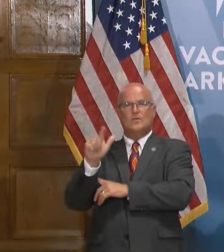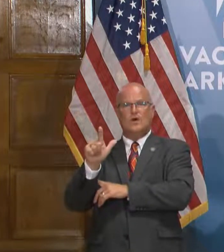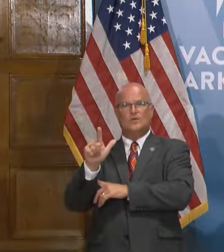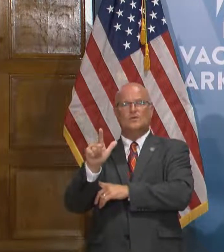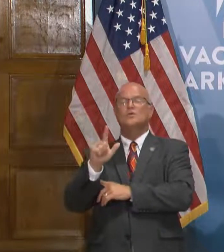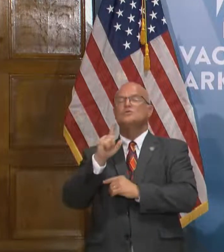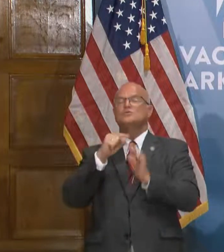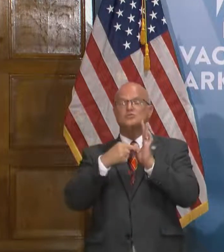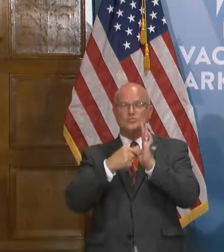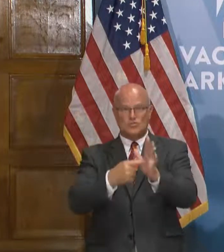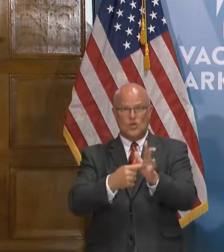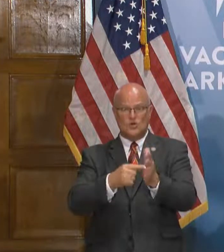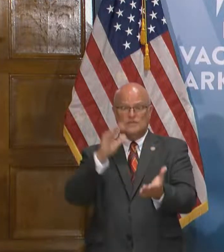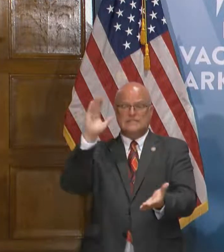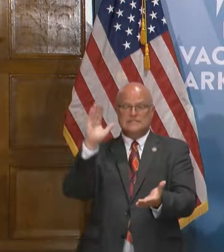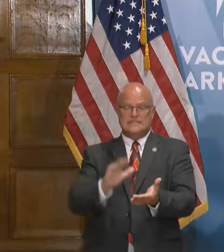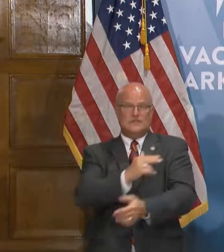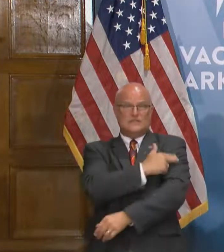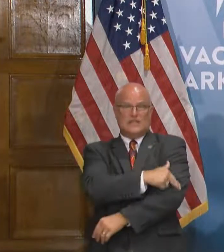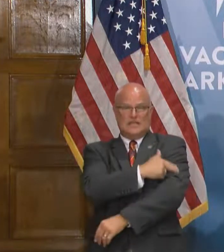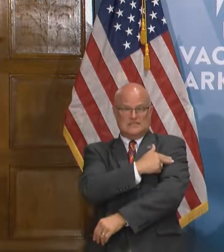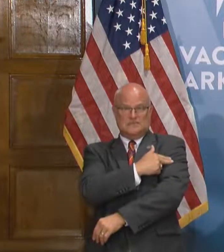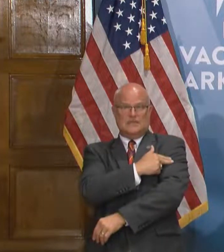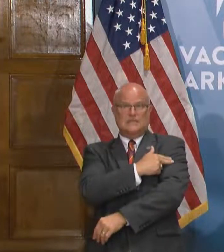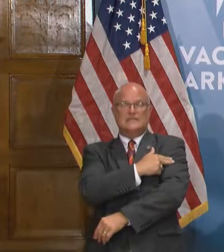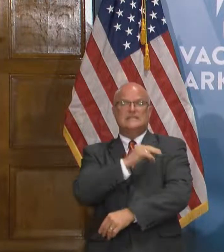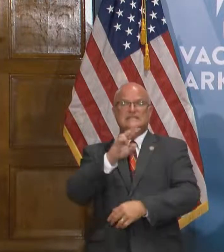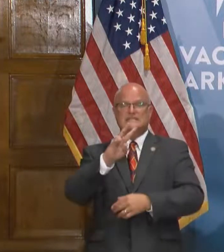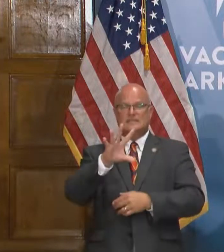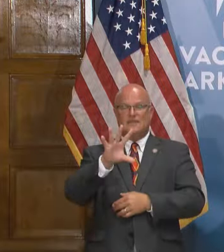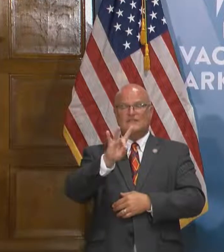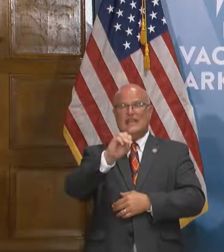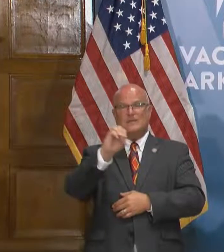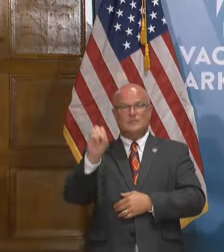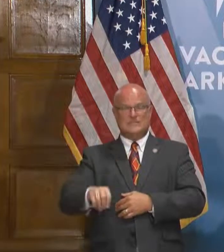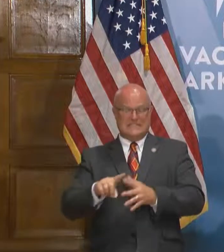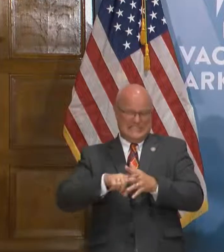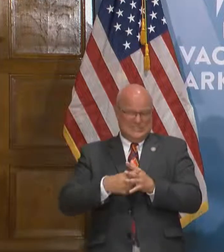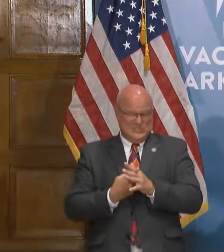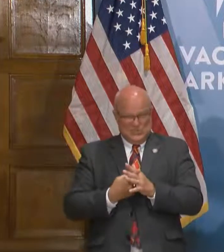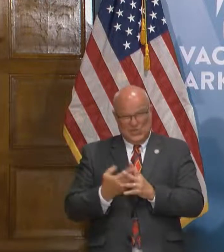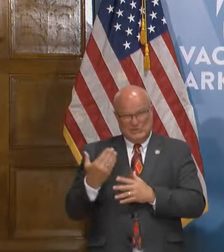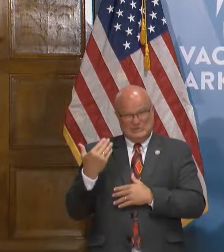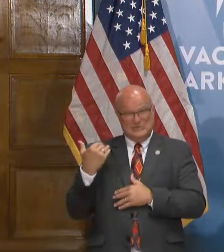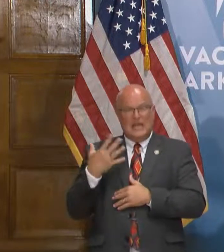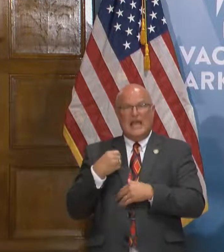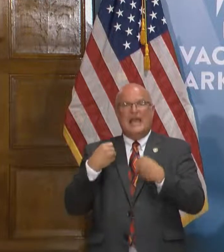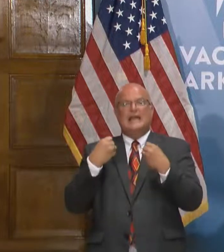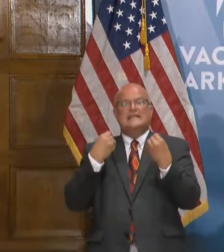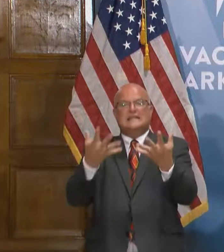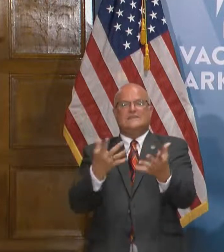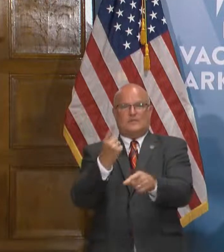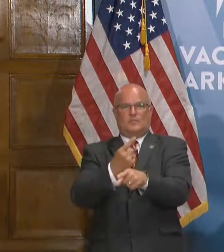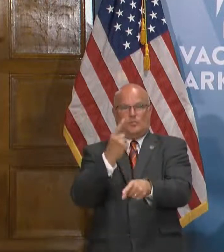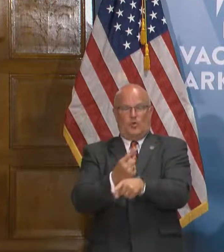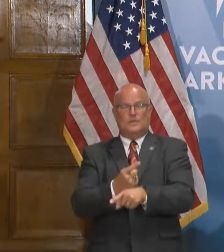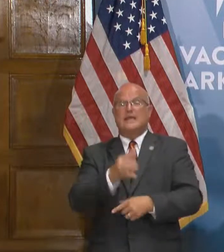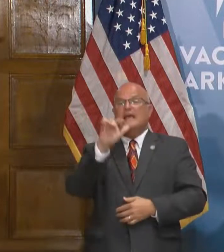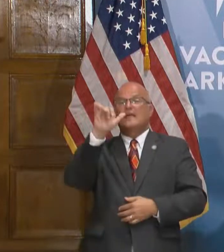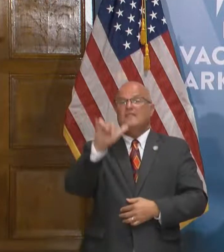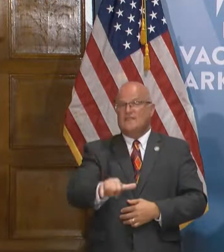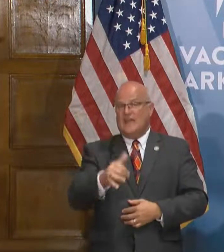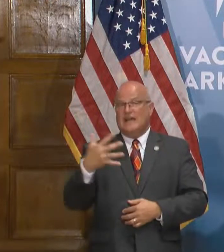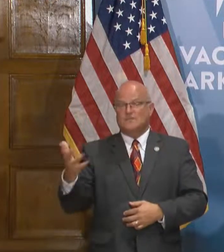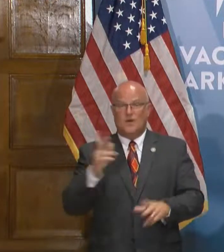to decrease hospitalization by 70 to 85% if started early and given appropriately. That is